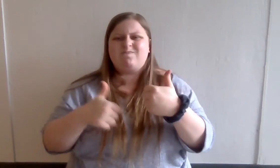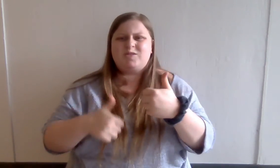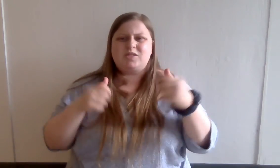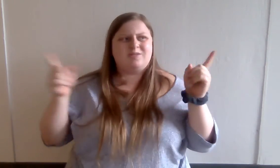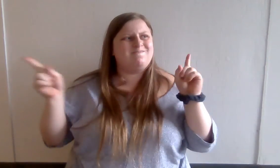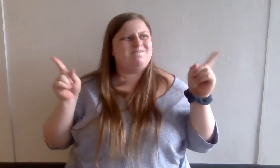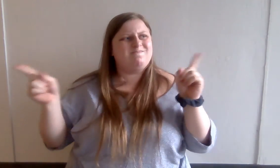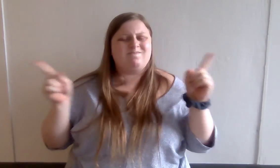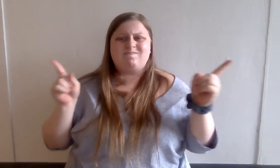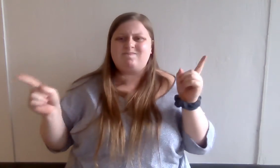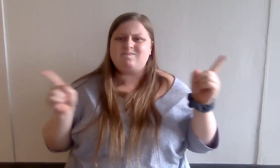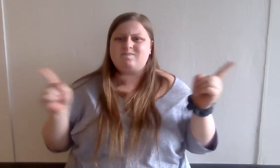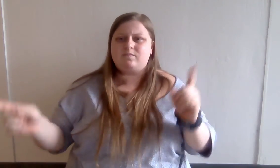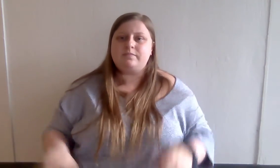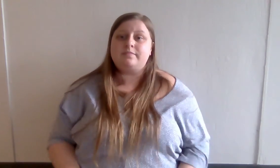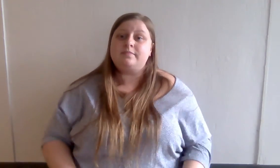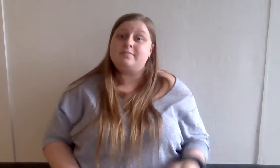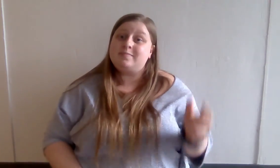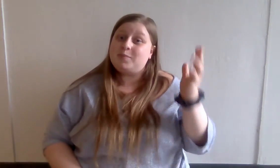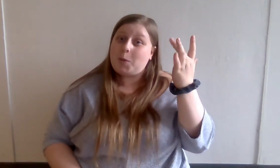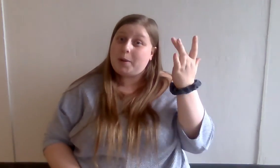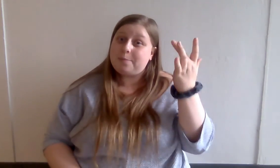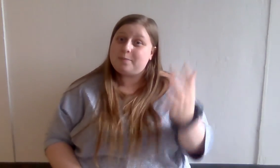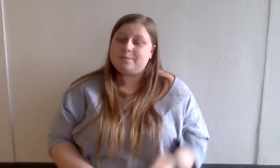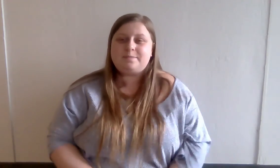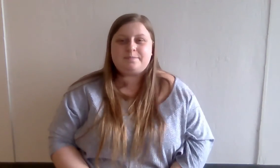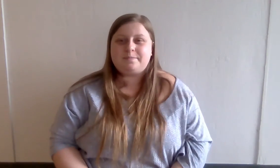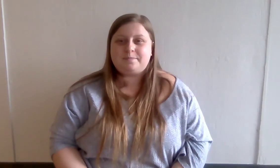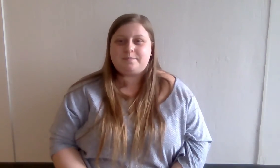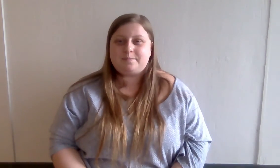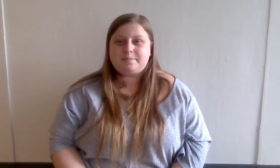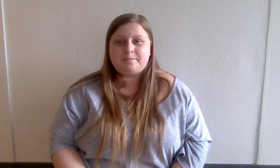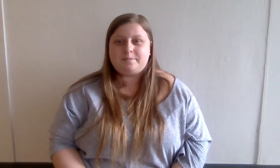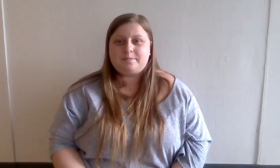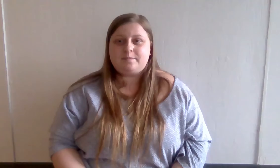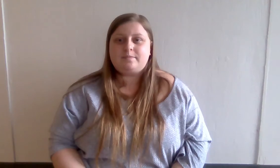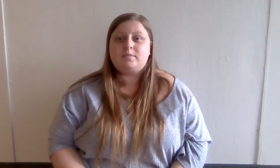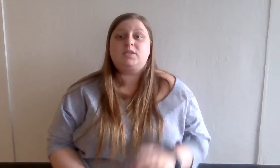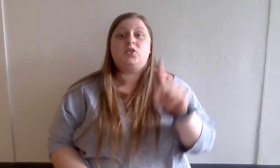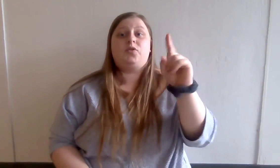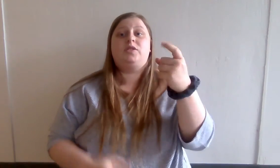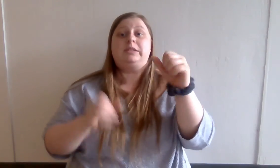Once again, which is a recast and which is an expansion, and why?